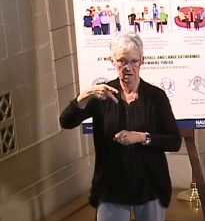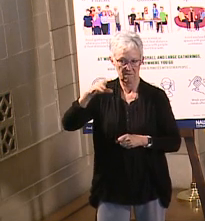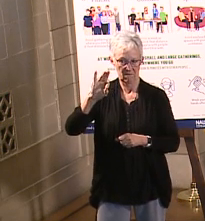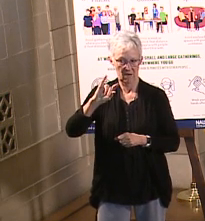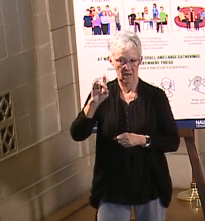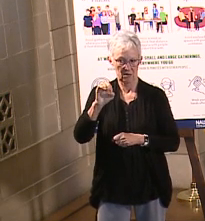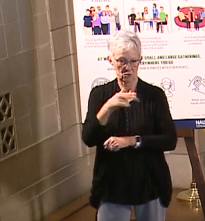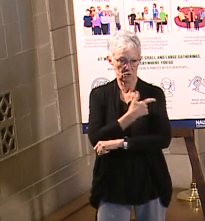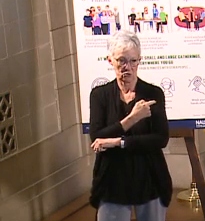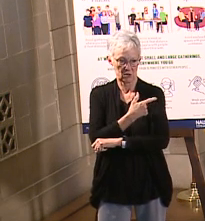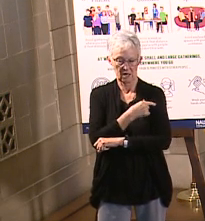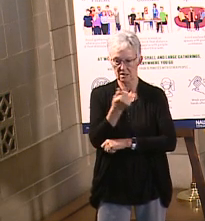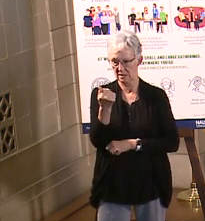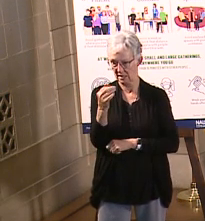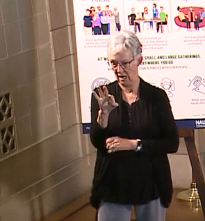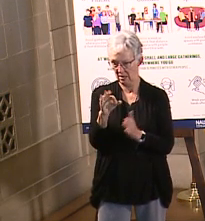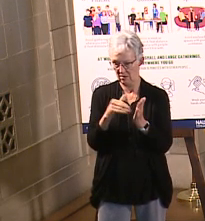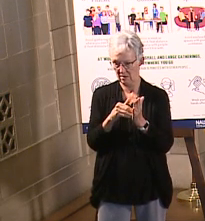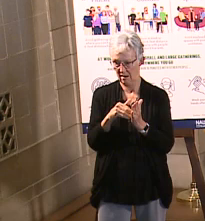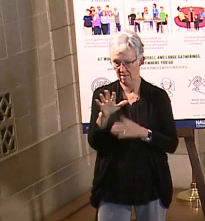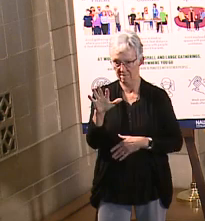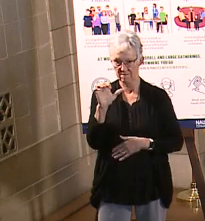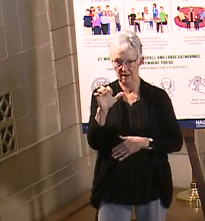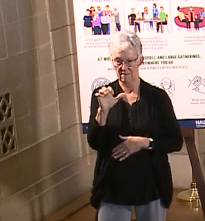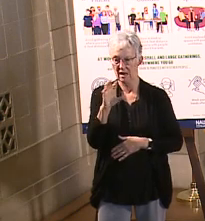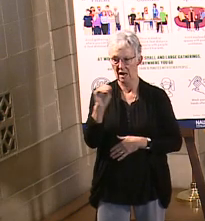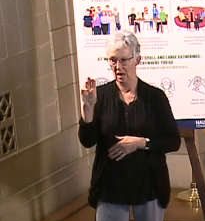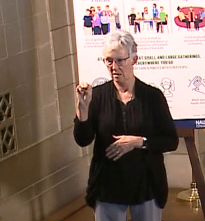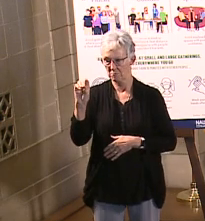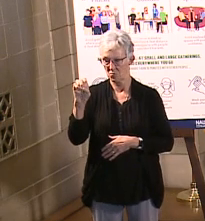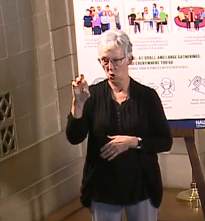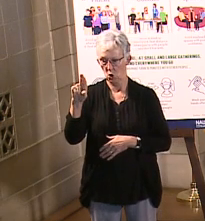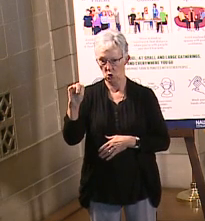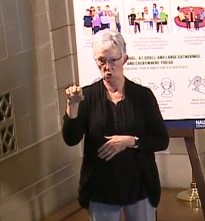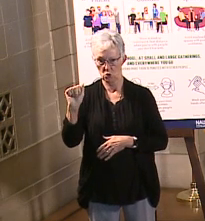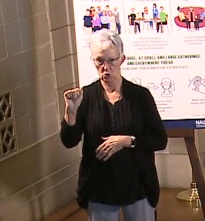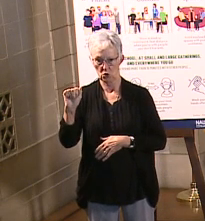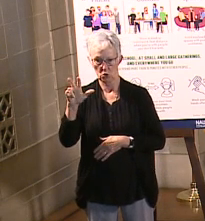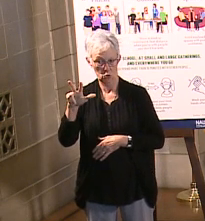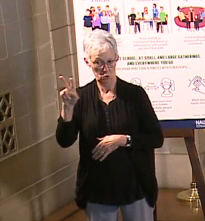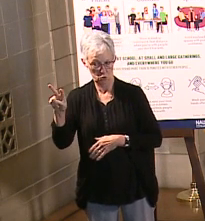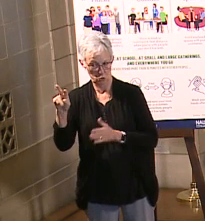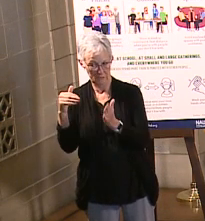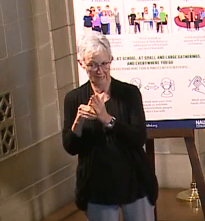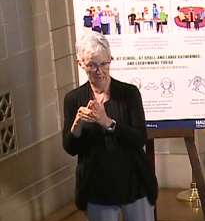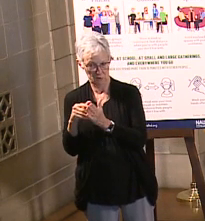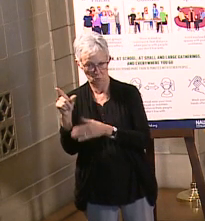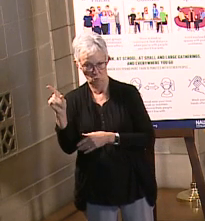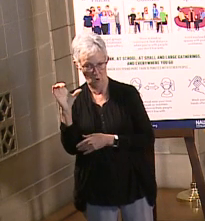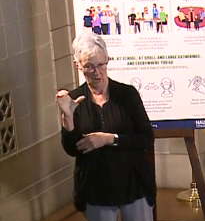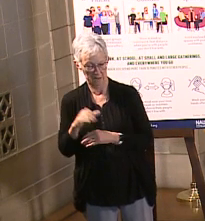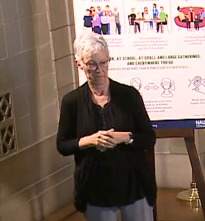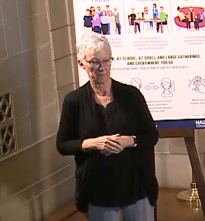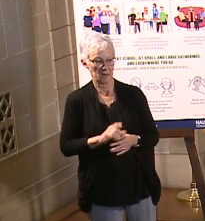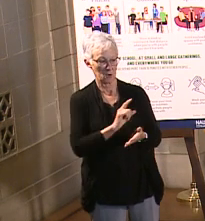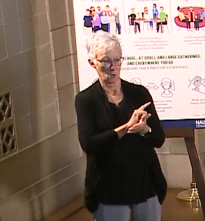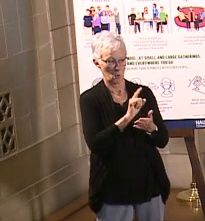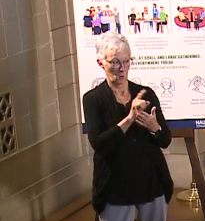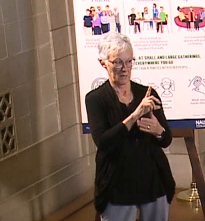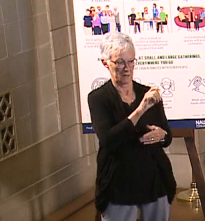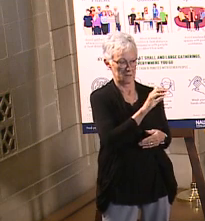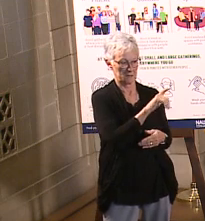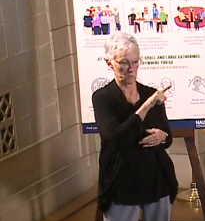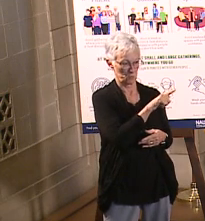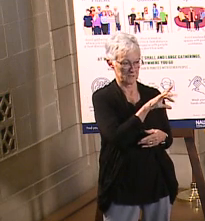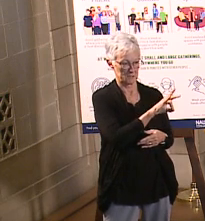vaccine 19,500 and Moderna 32,100. The week of December 27th through